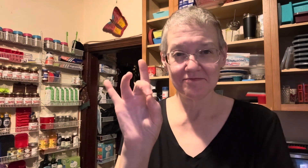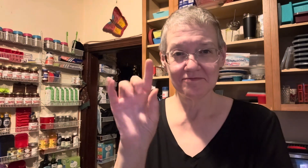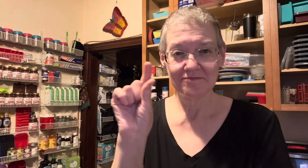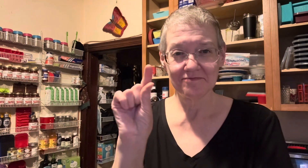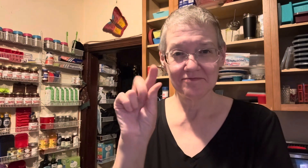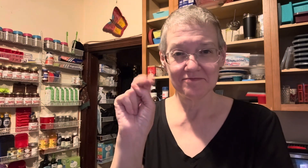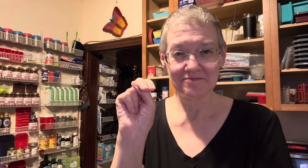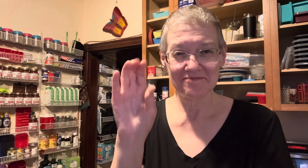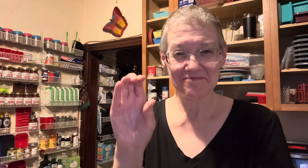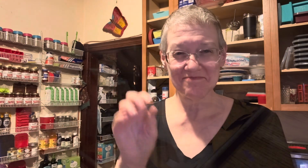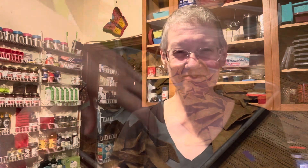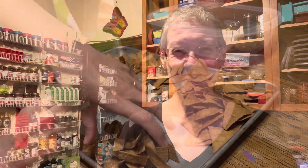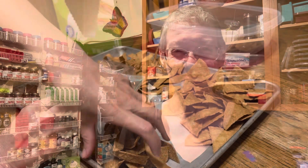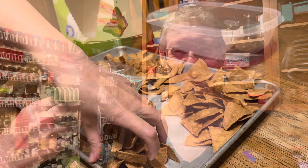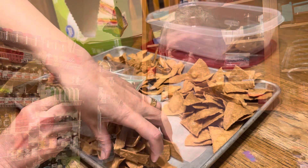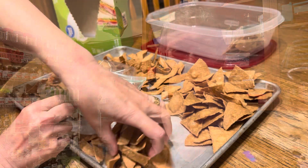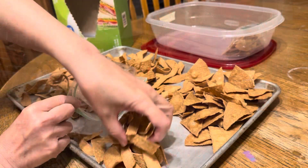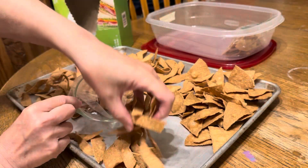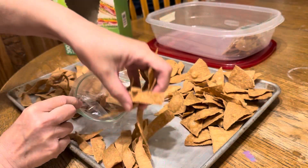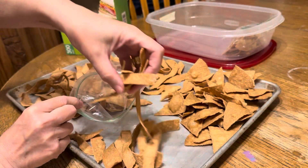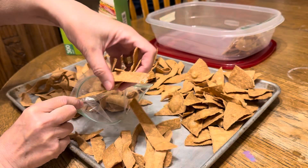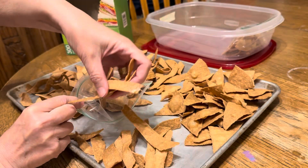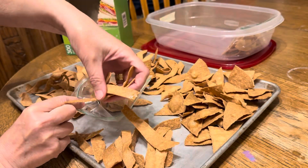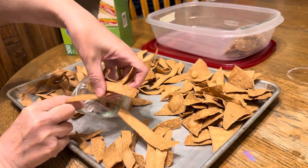So that's 8 grams of net carbs.